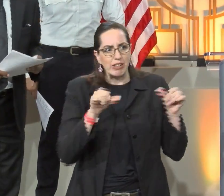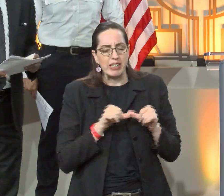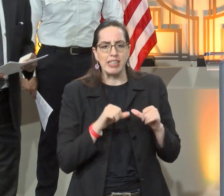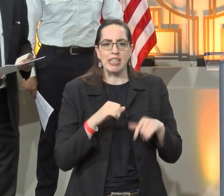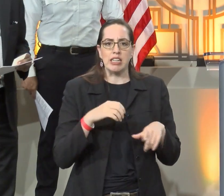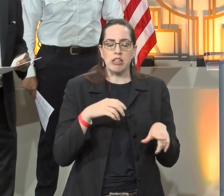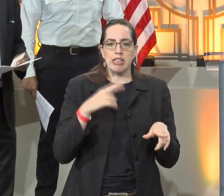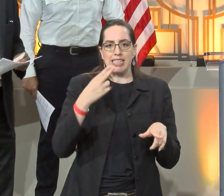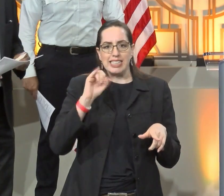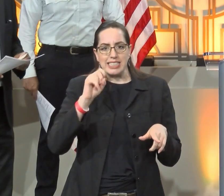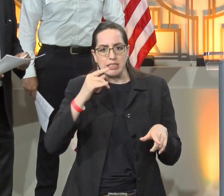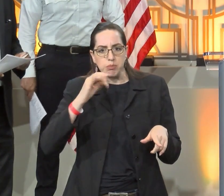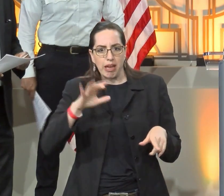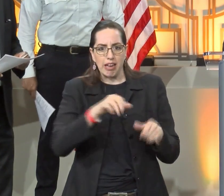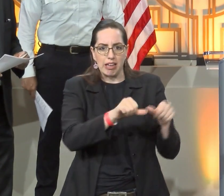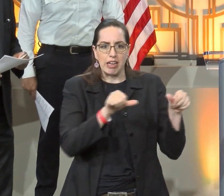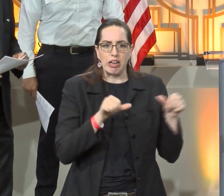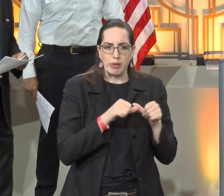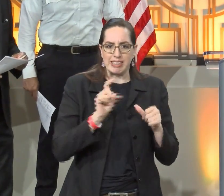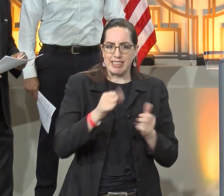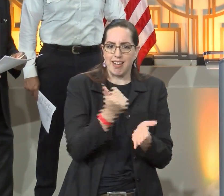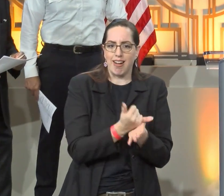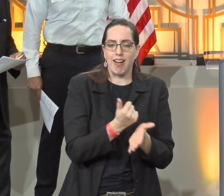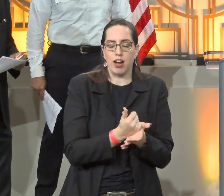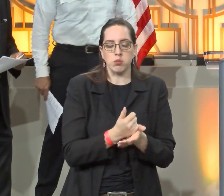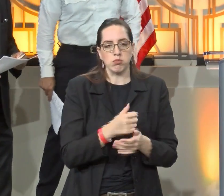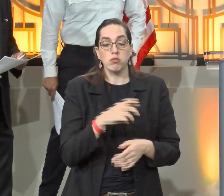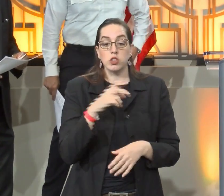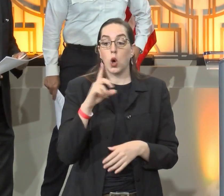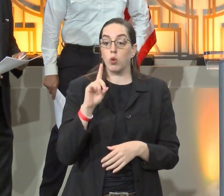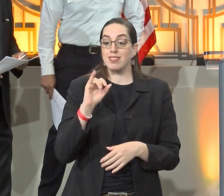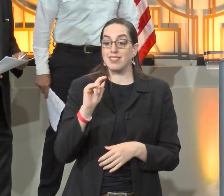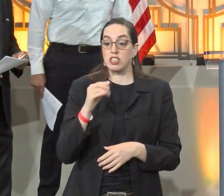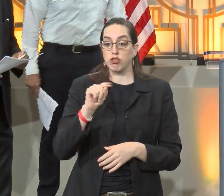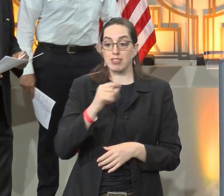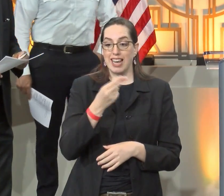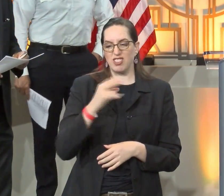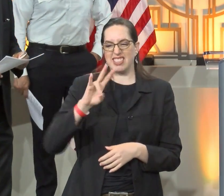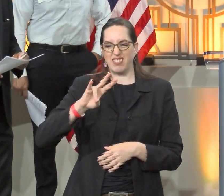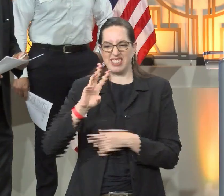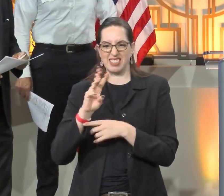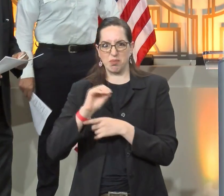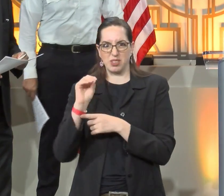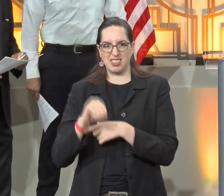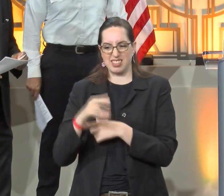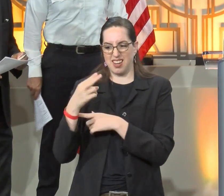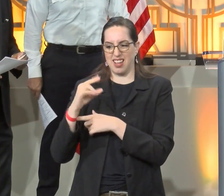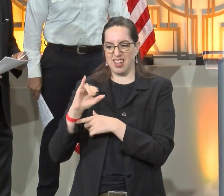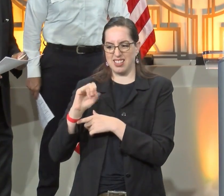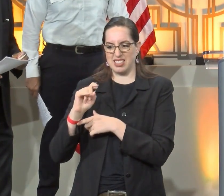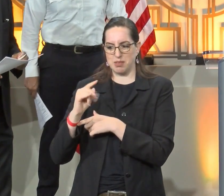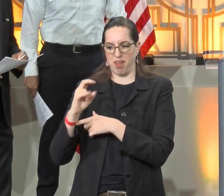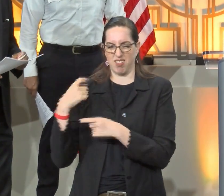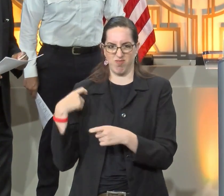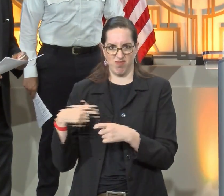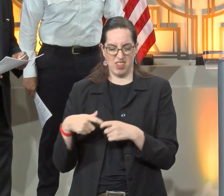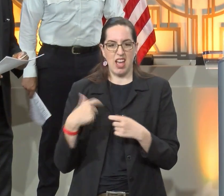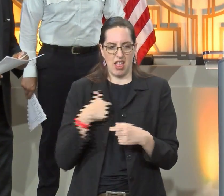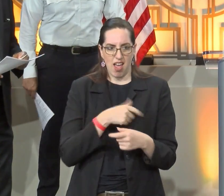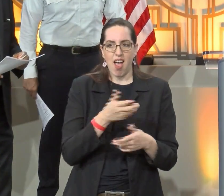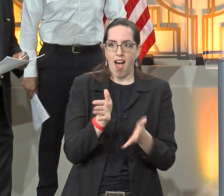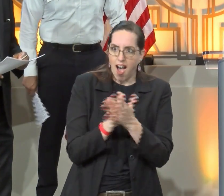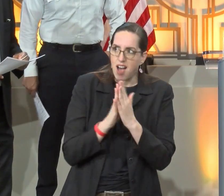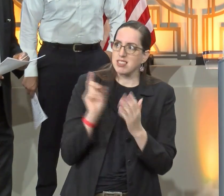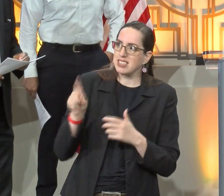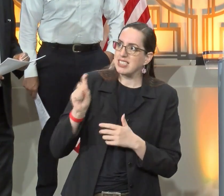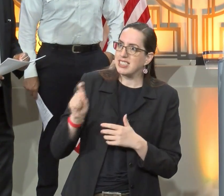and neighborhoods. So all across District H, which is about 76% Hispanic, I'm hearing requests for testing sites, and I'm